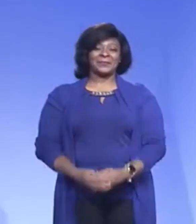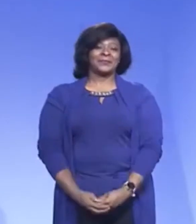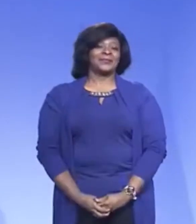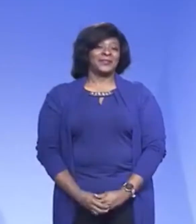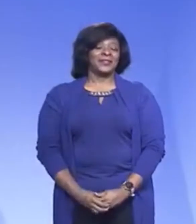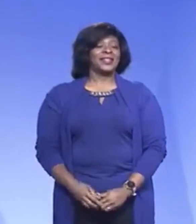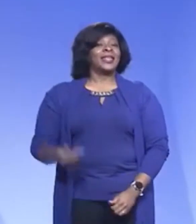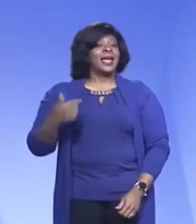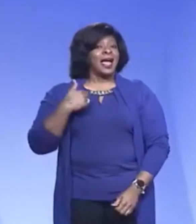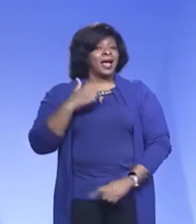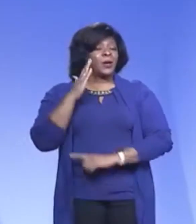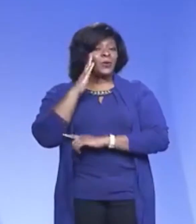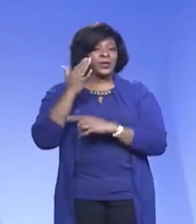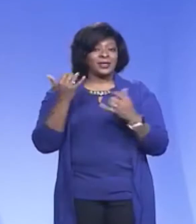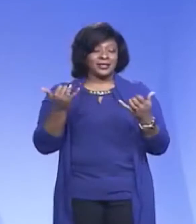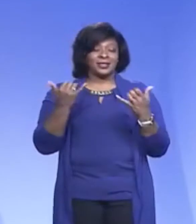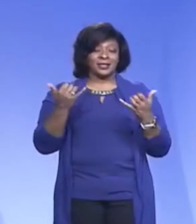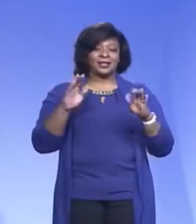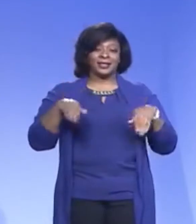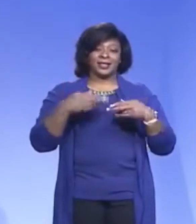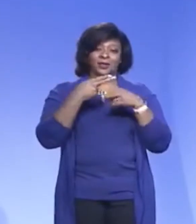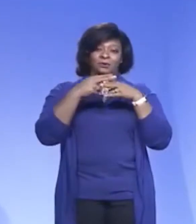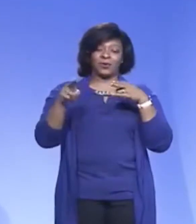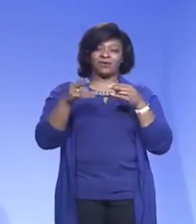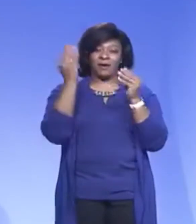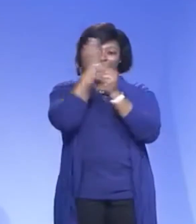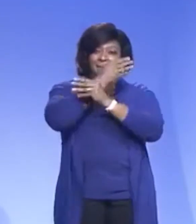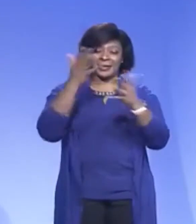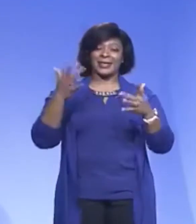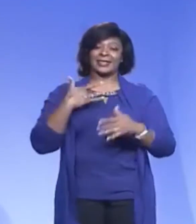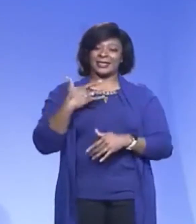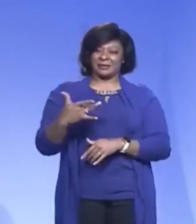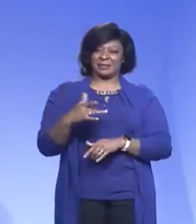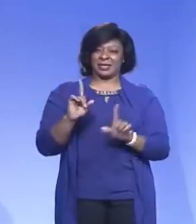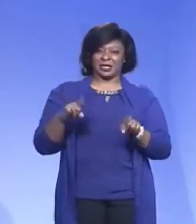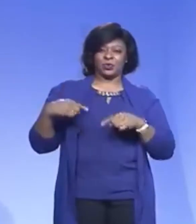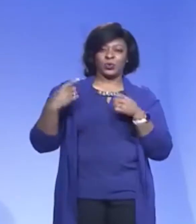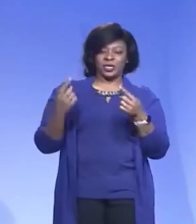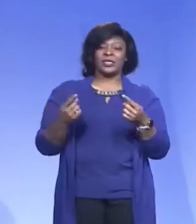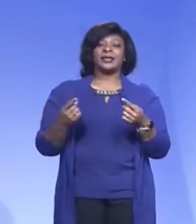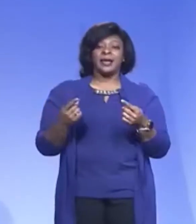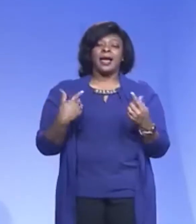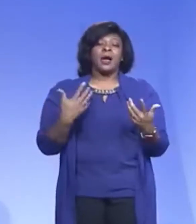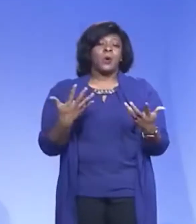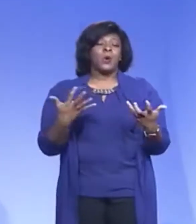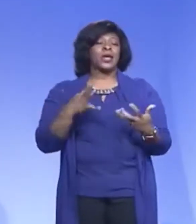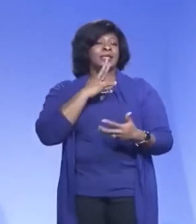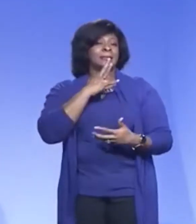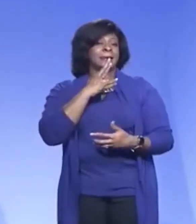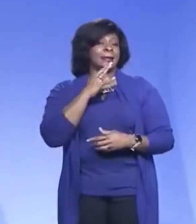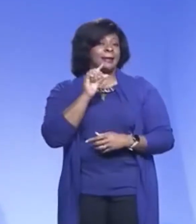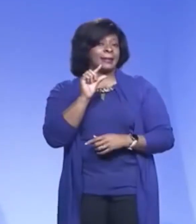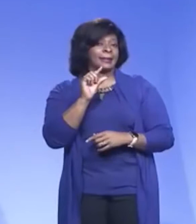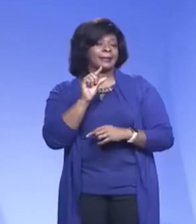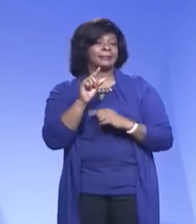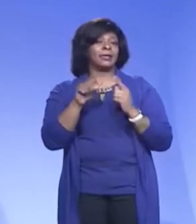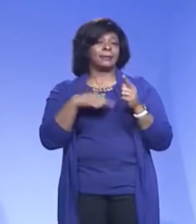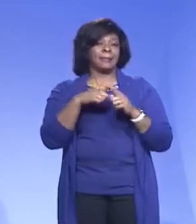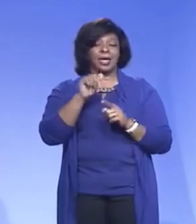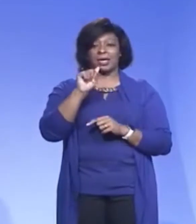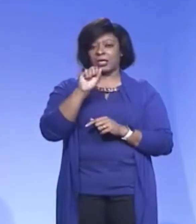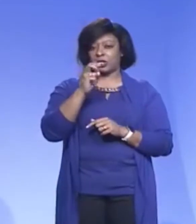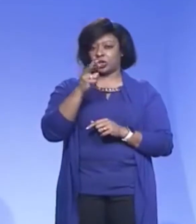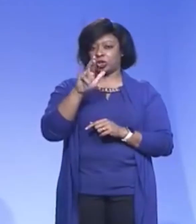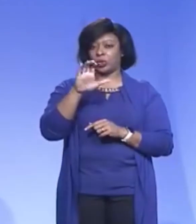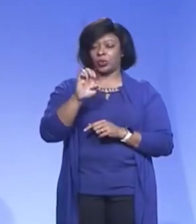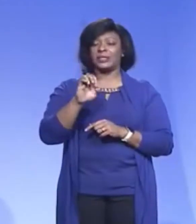I am going to today give a few brief updates as I typically would, and then I want to speak a little bit more to assurance testing as